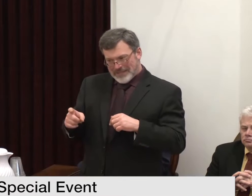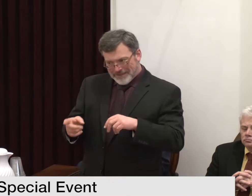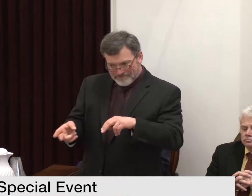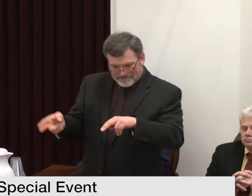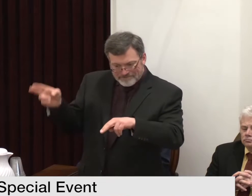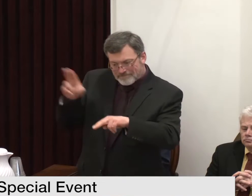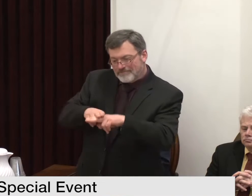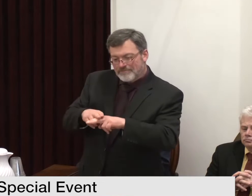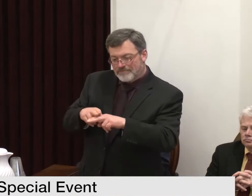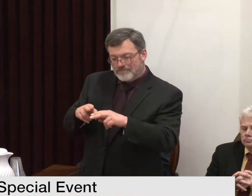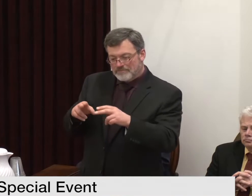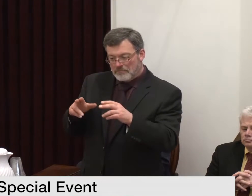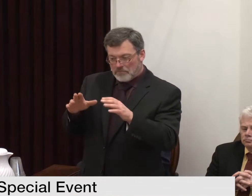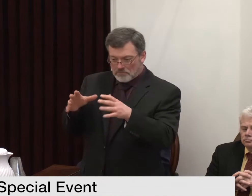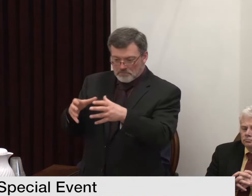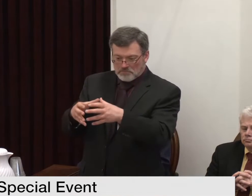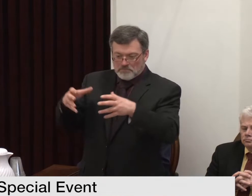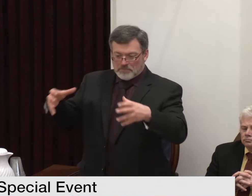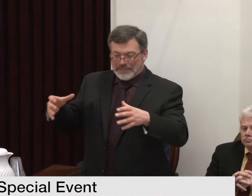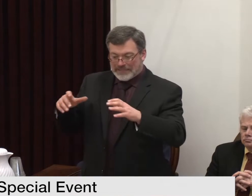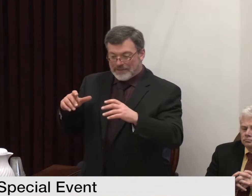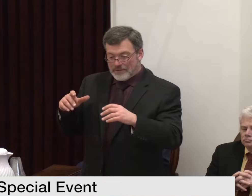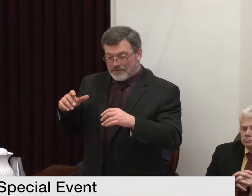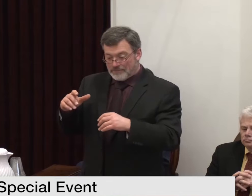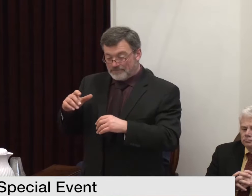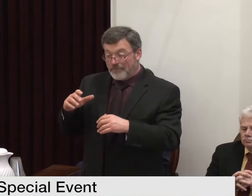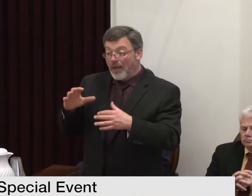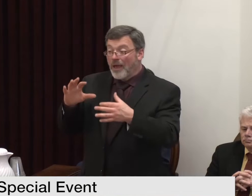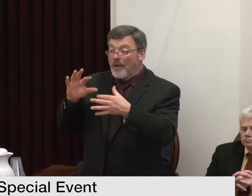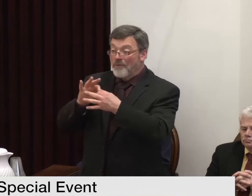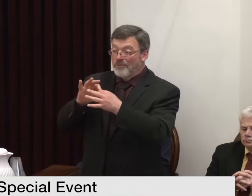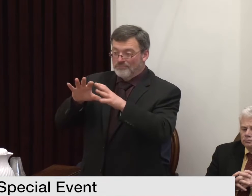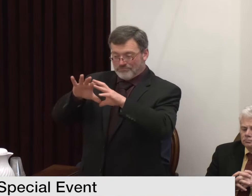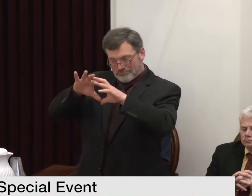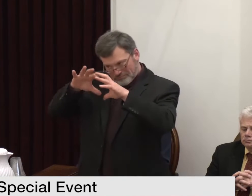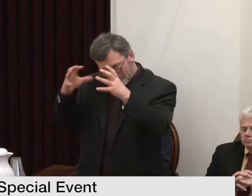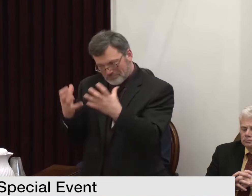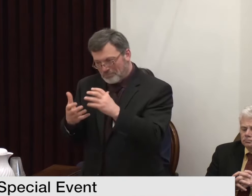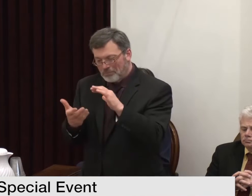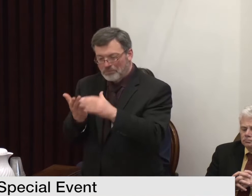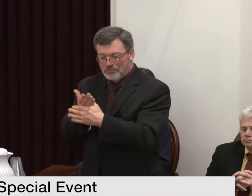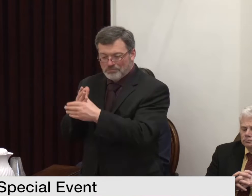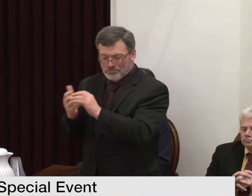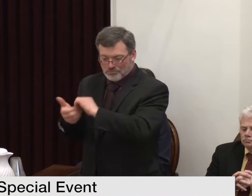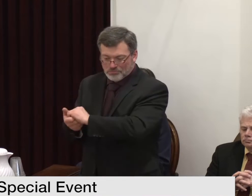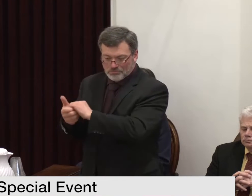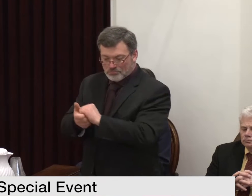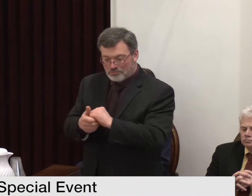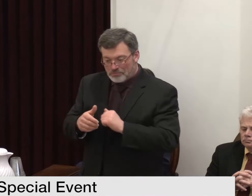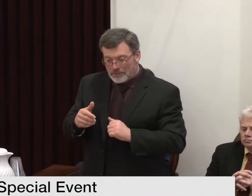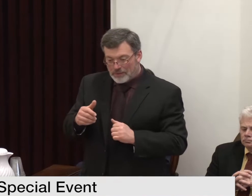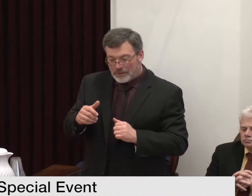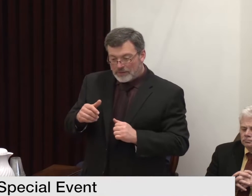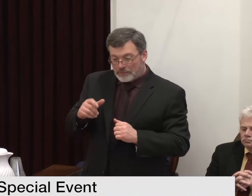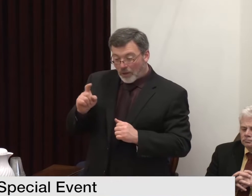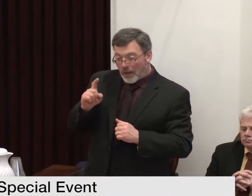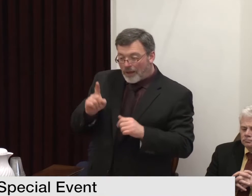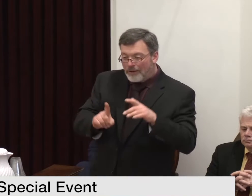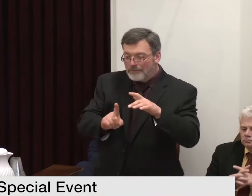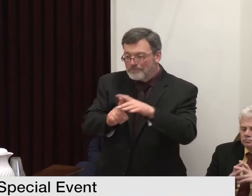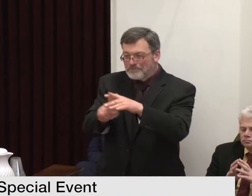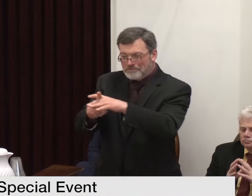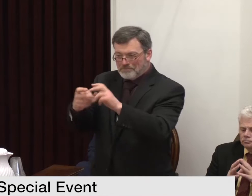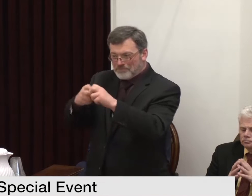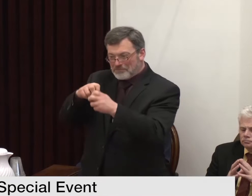Along with local partners, they're identifying specific community hotspots to interrupt the trends and